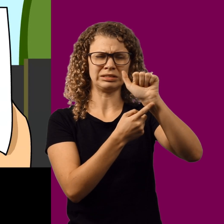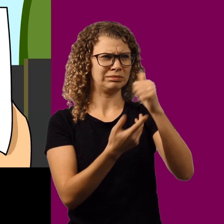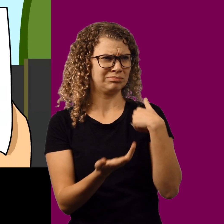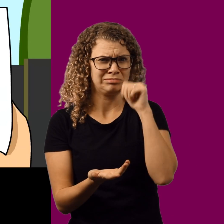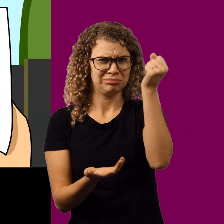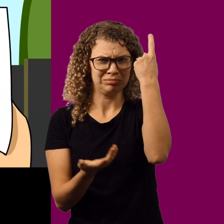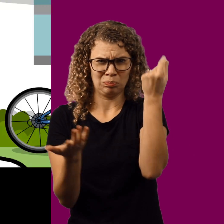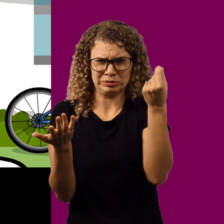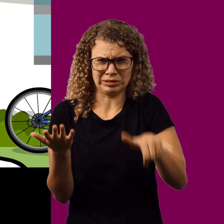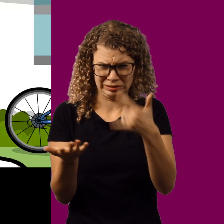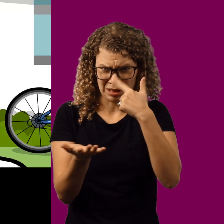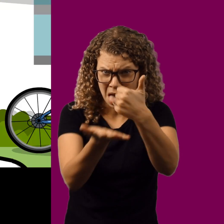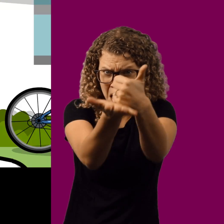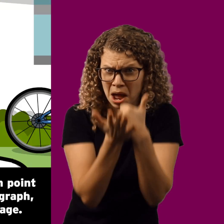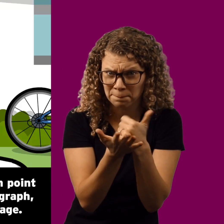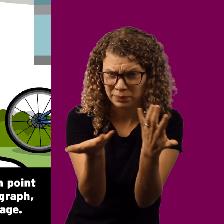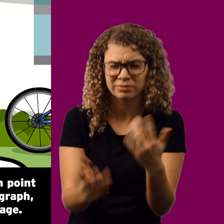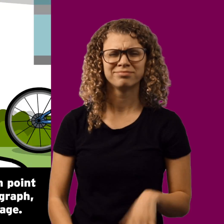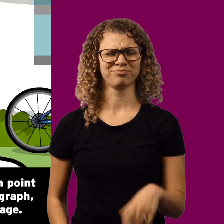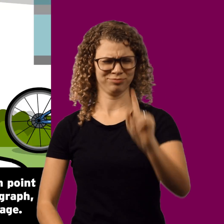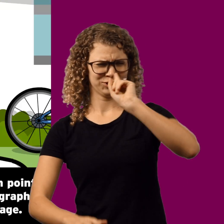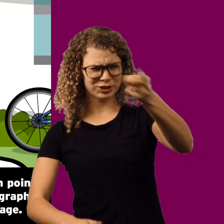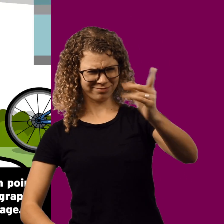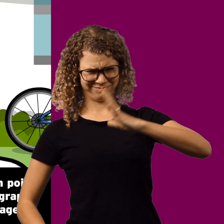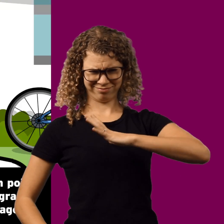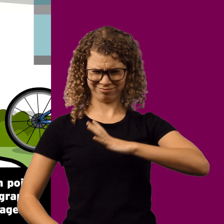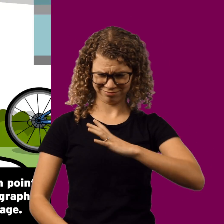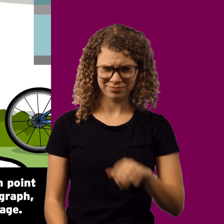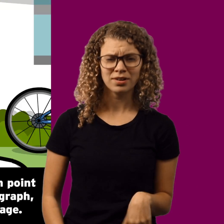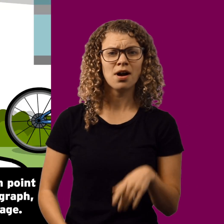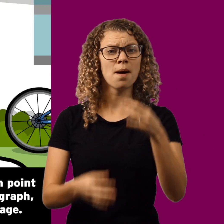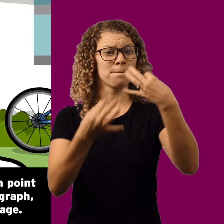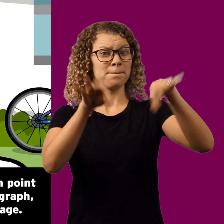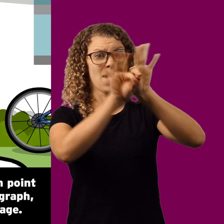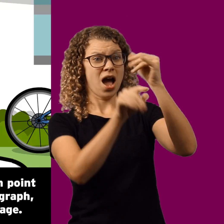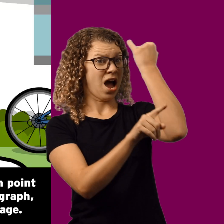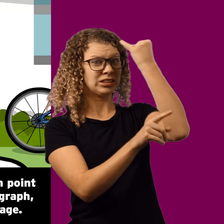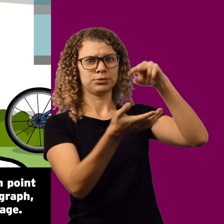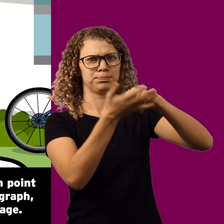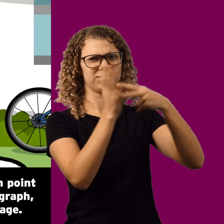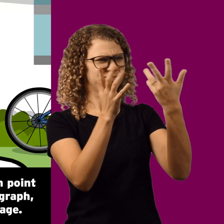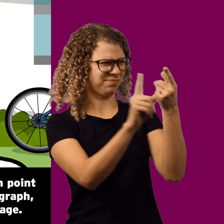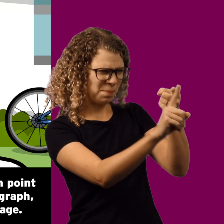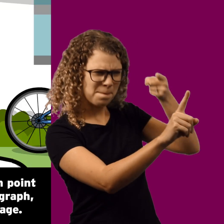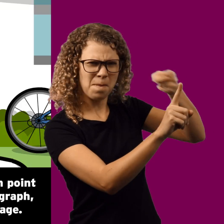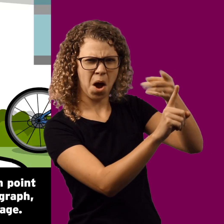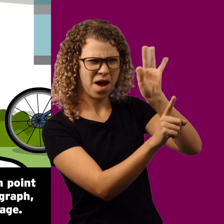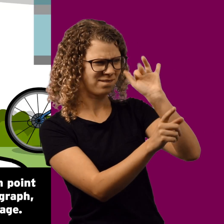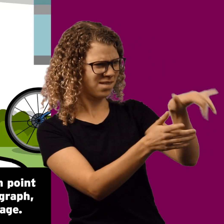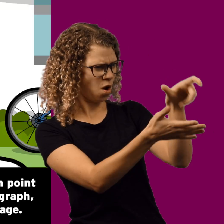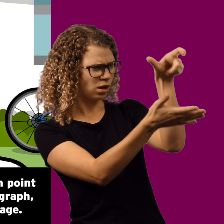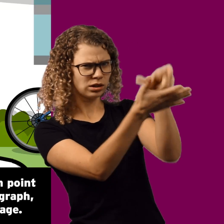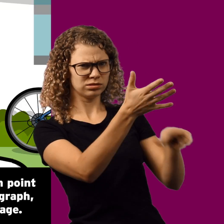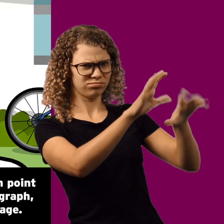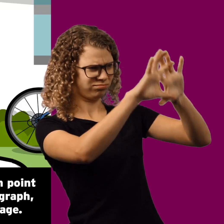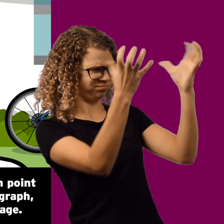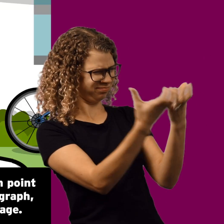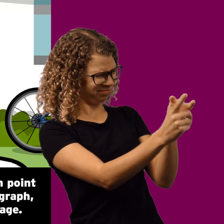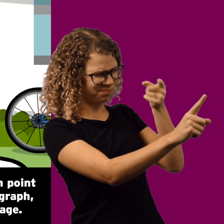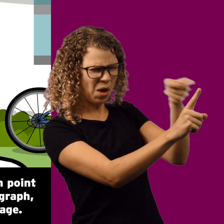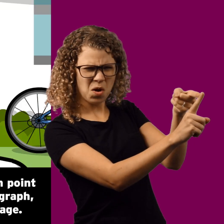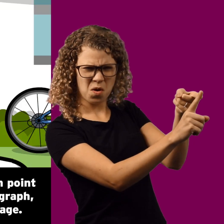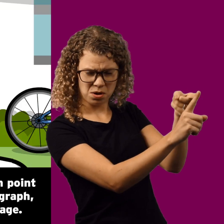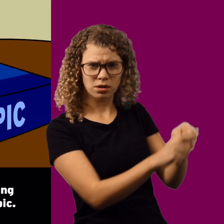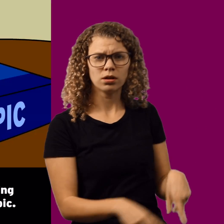Gladys. Sure, Gladys. The main idea is just the main point that's being stated in a paragraph, essay, article, or other